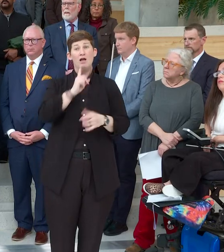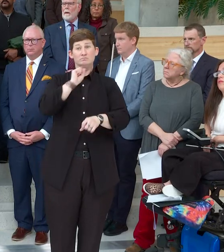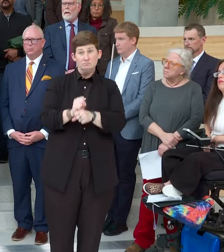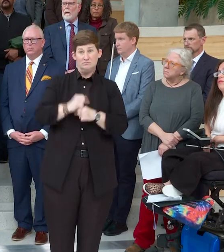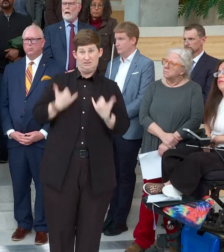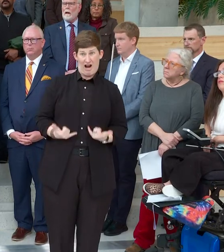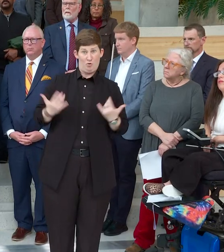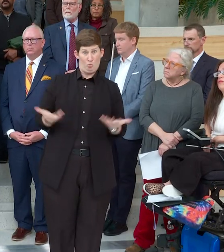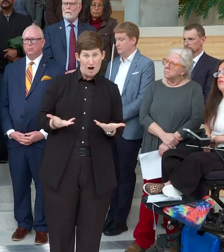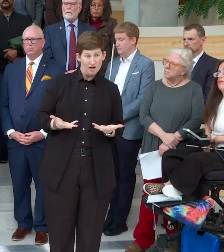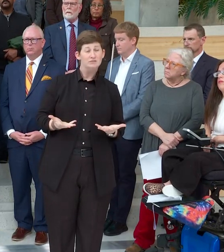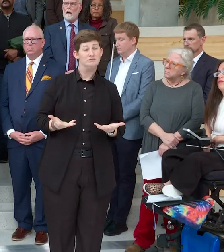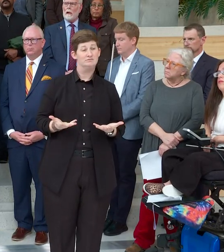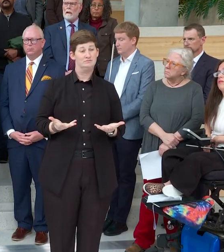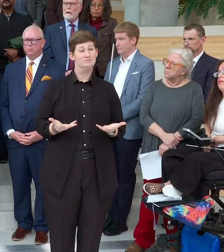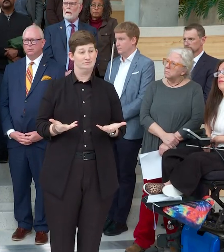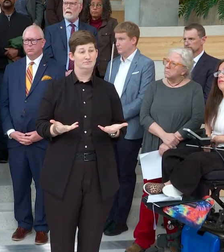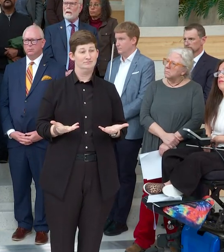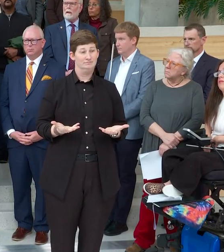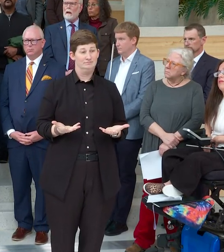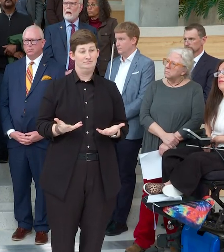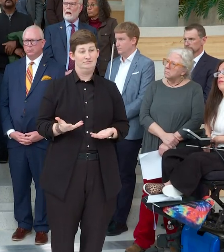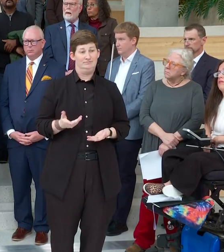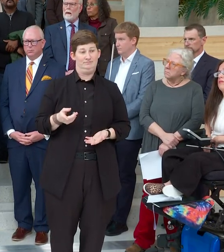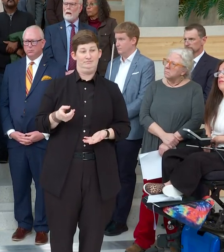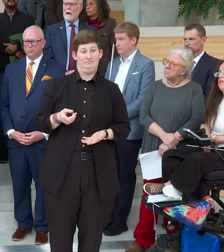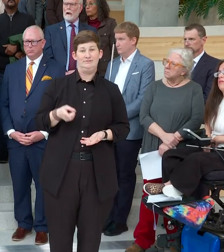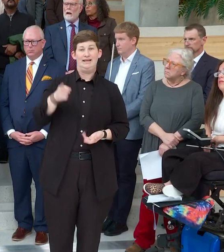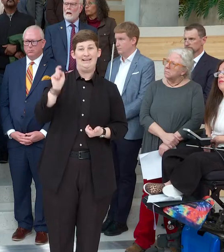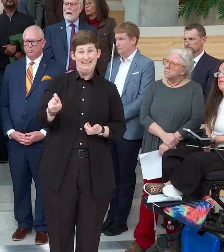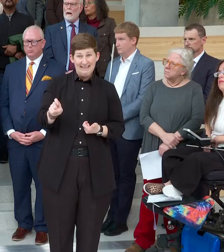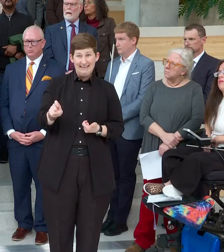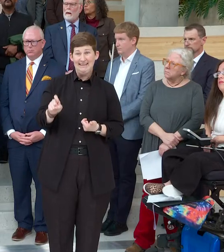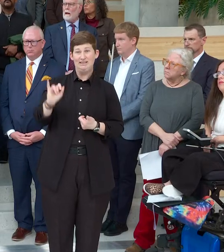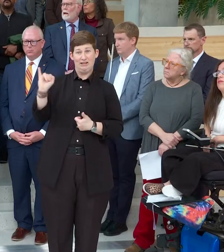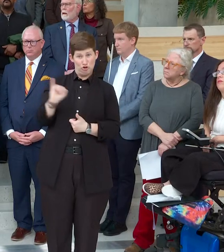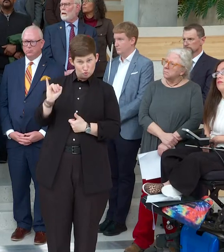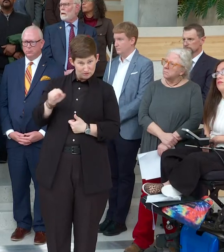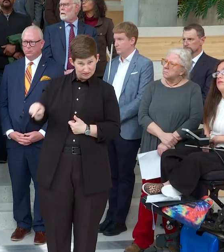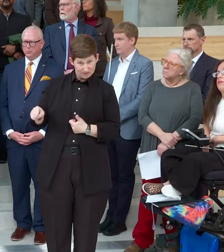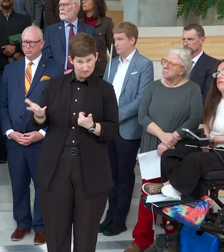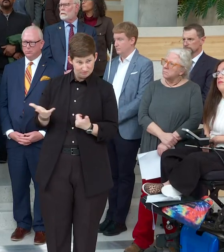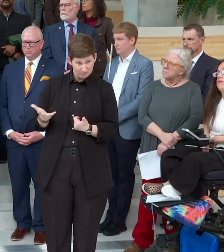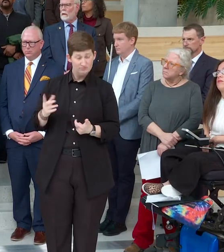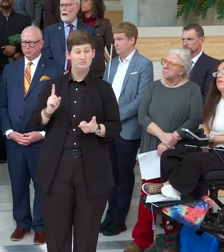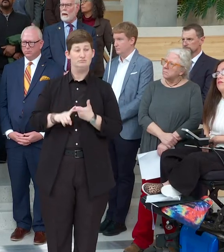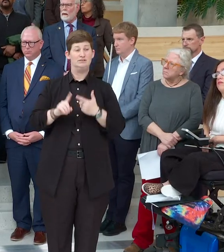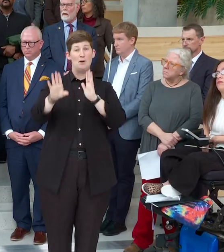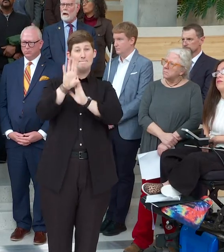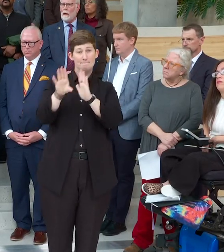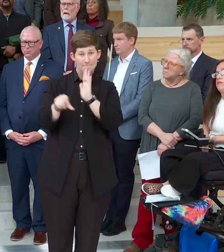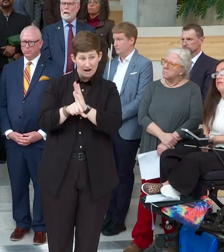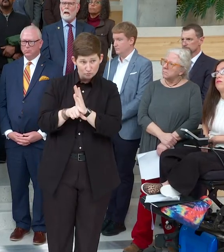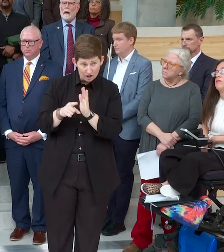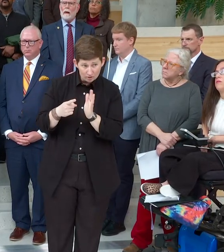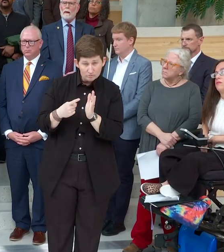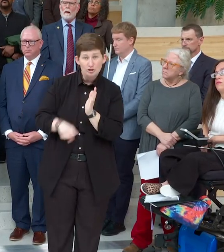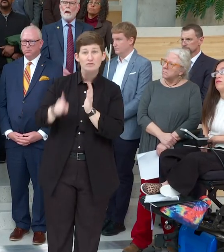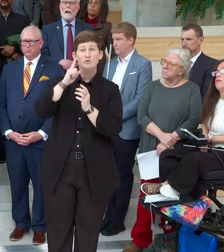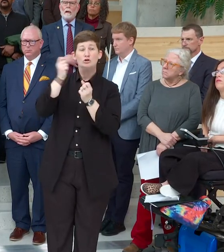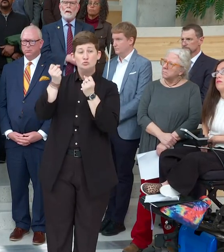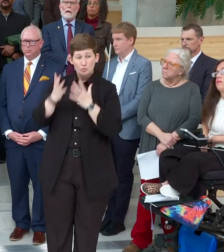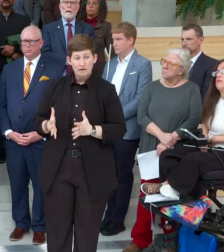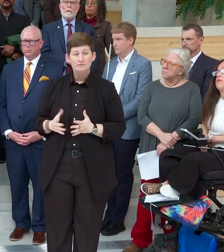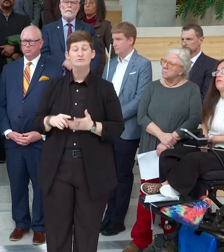companies have to get insurance, have to run compliance, need background checks for drivers,